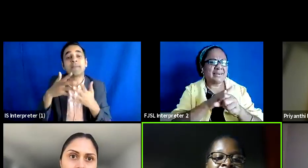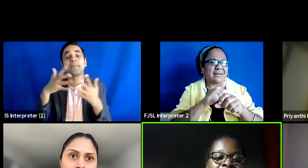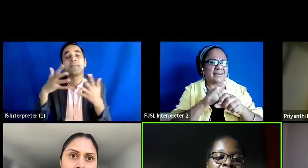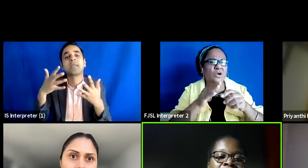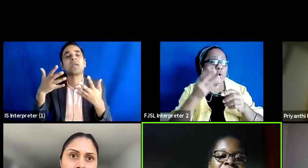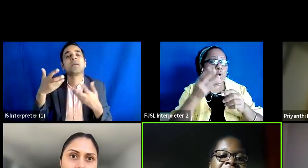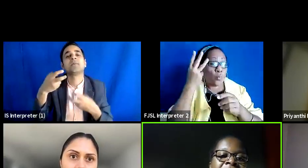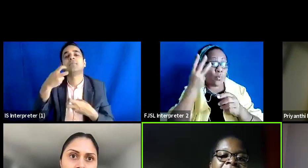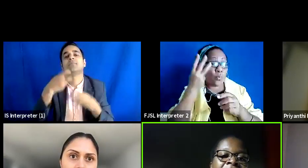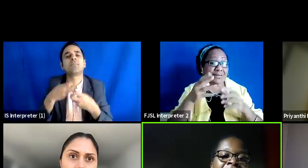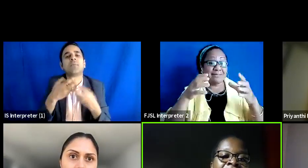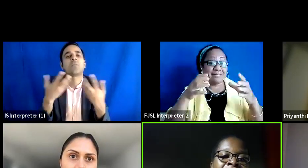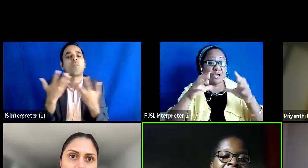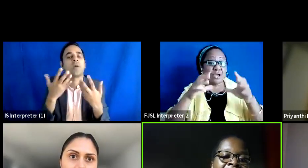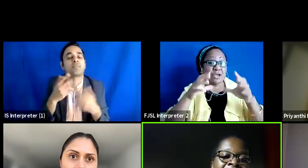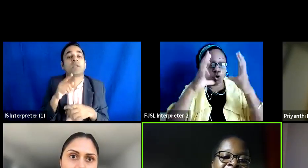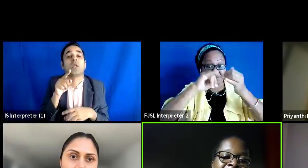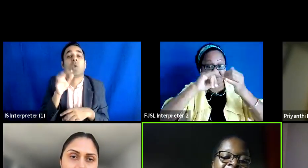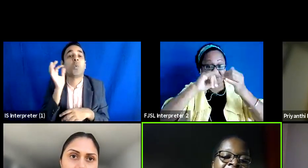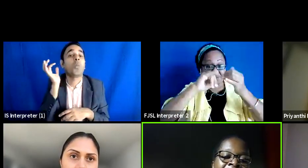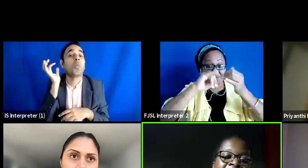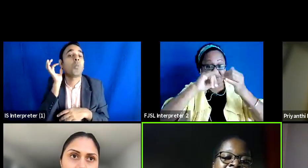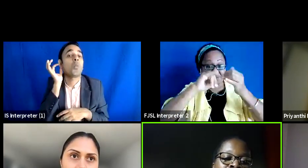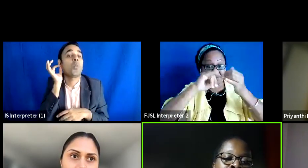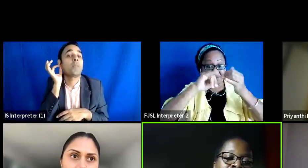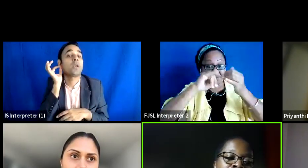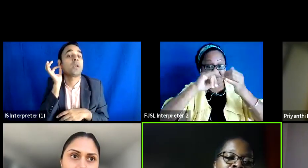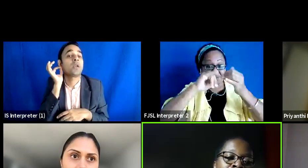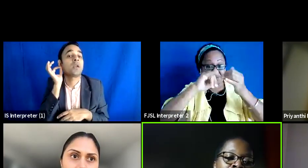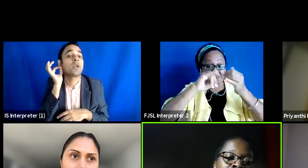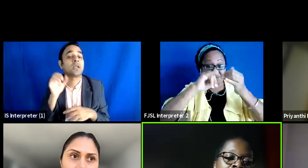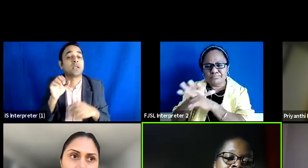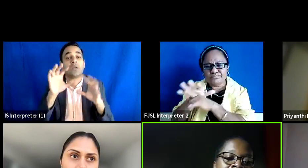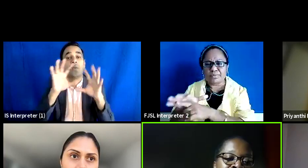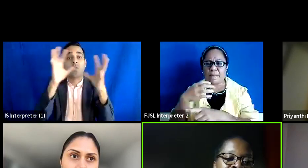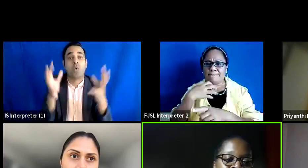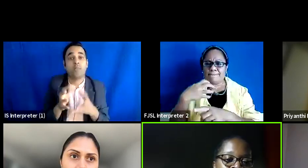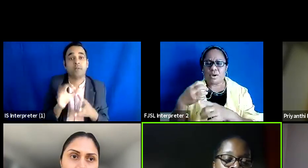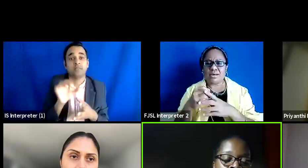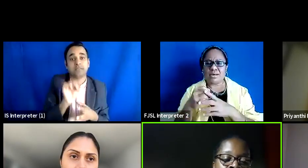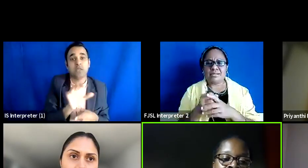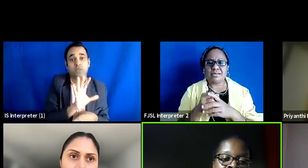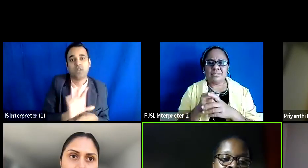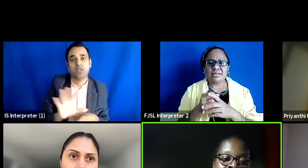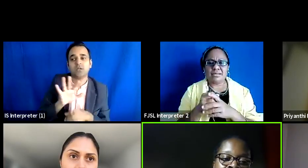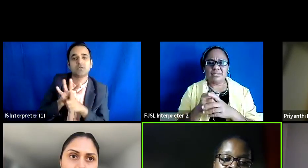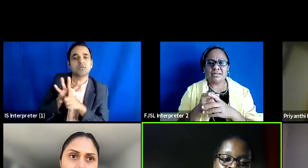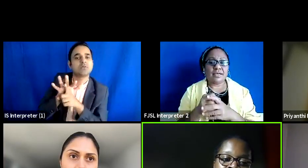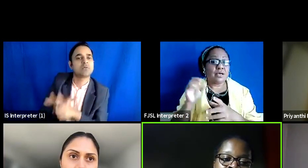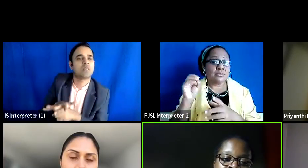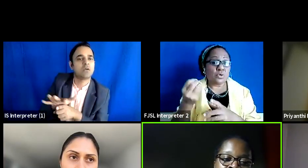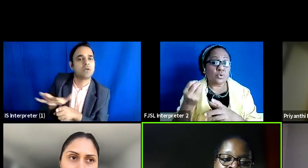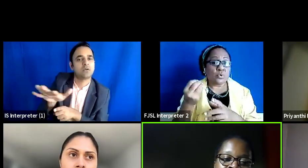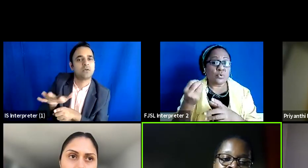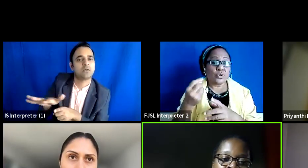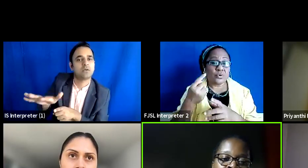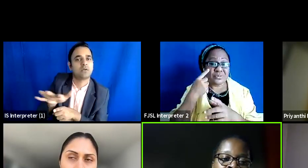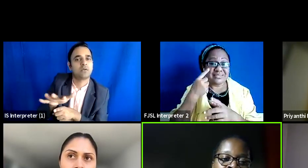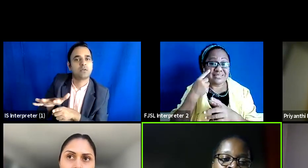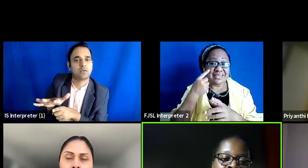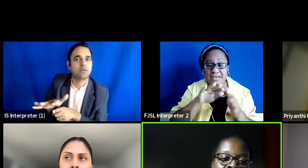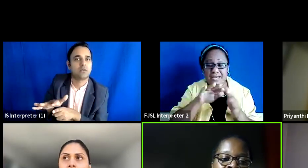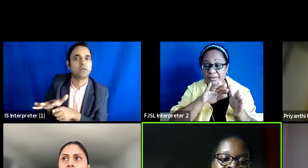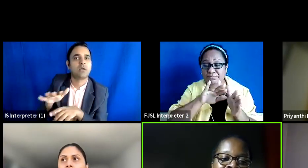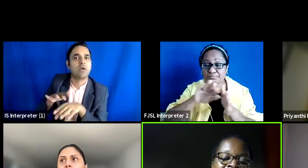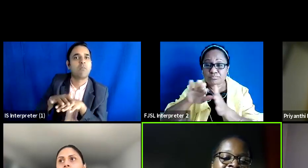which now, looking at the climate crisis, it is being pushed to the periphery. and in